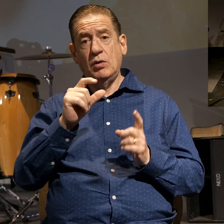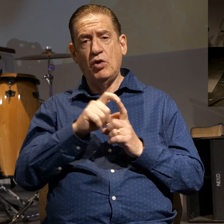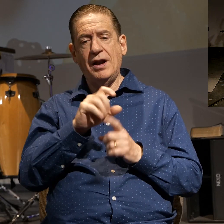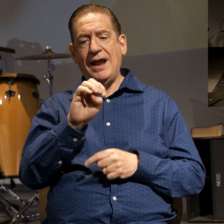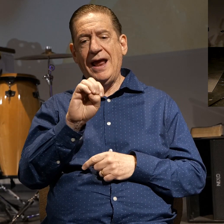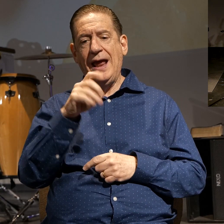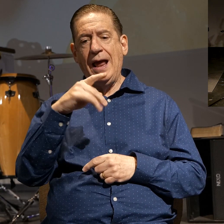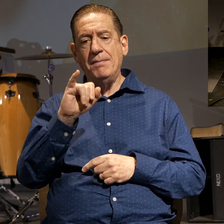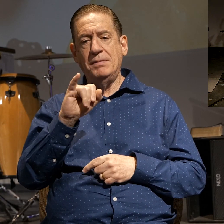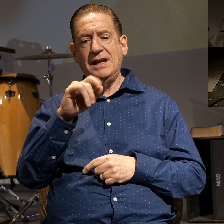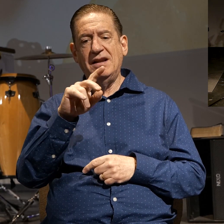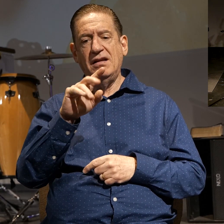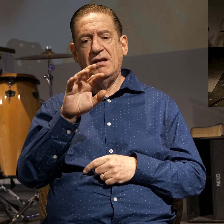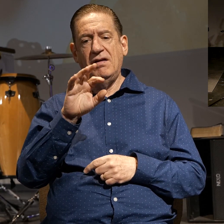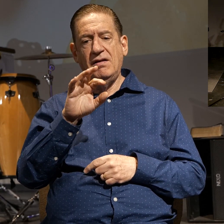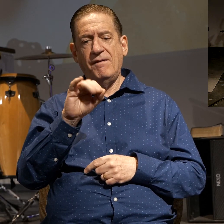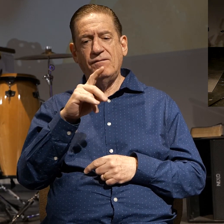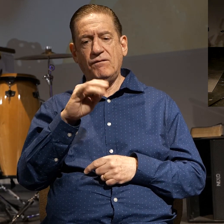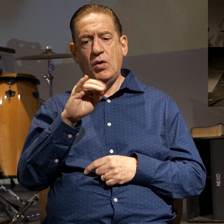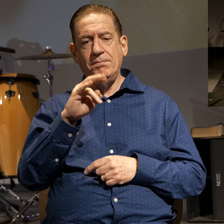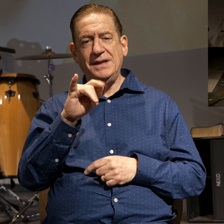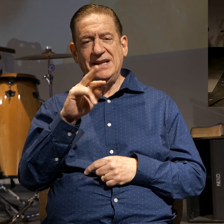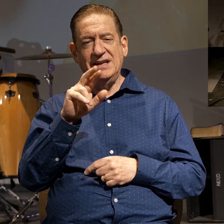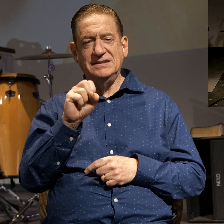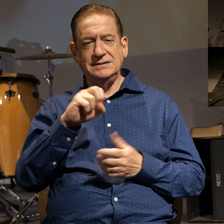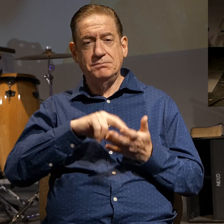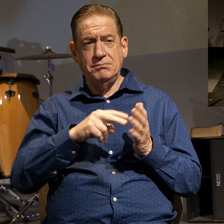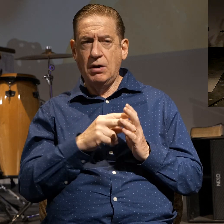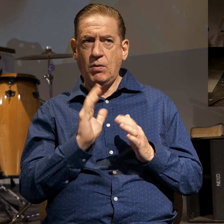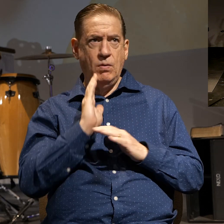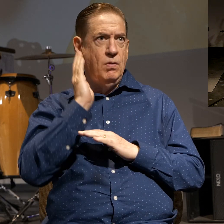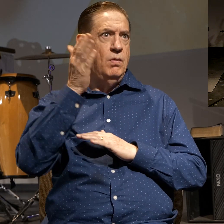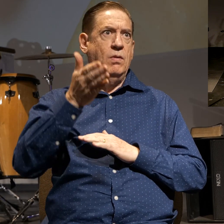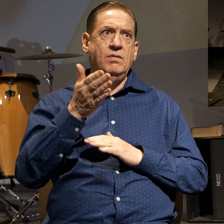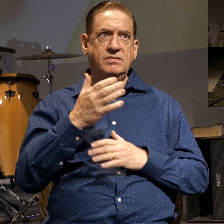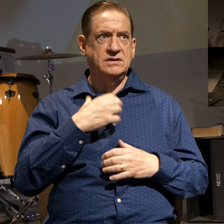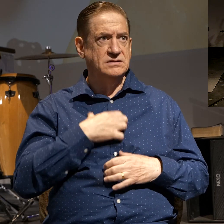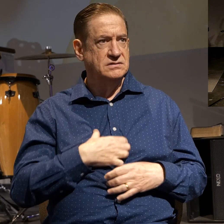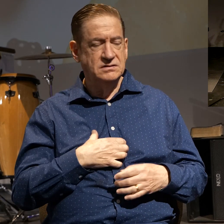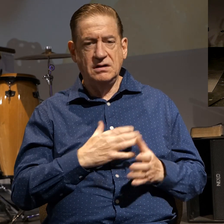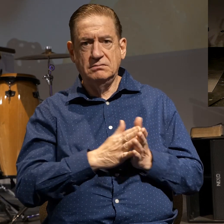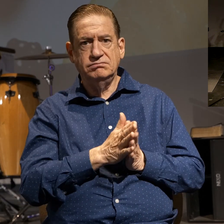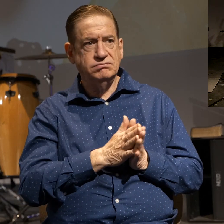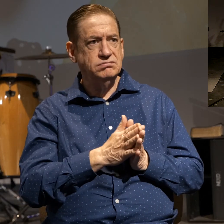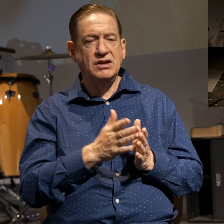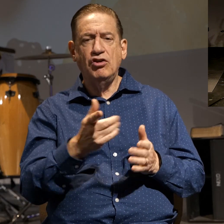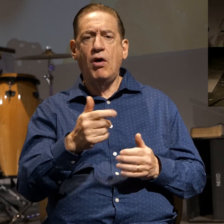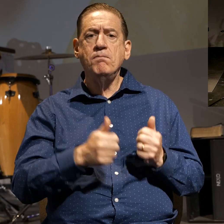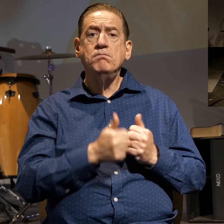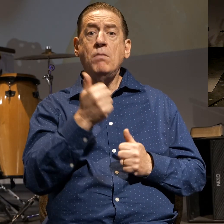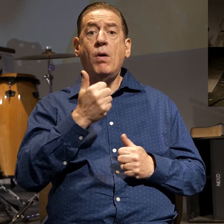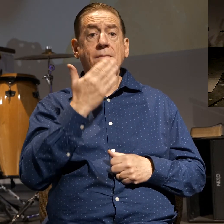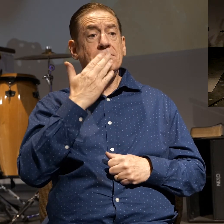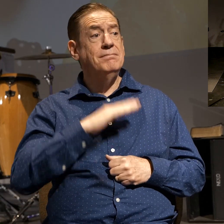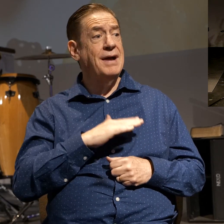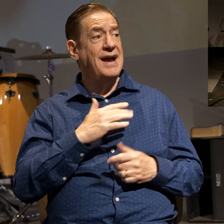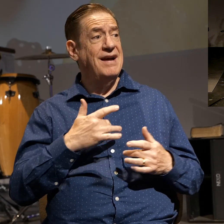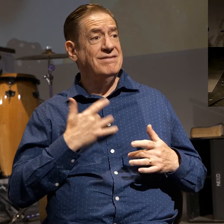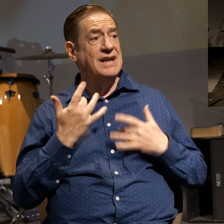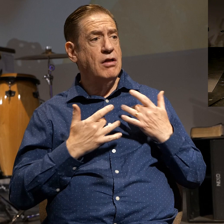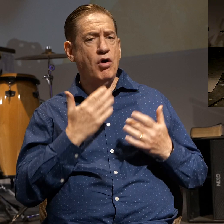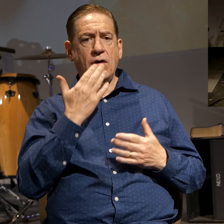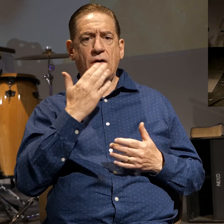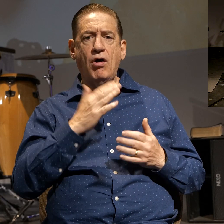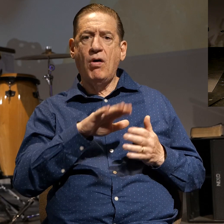over desire or inordinate desire. Over desires is the reason for most of your bad feelings and all of your bad